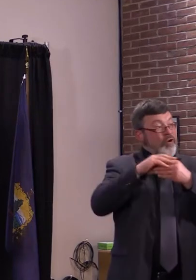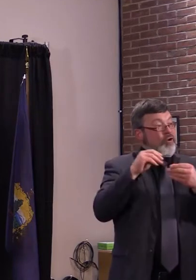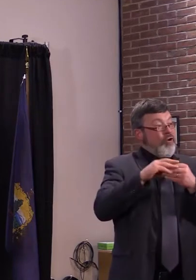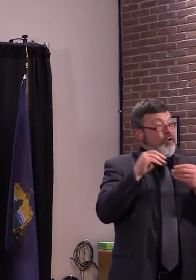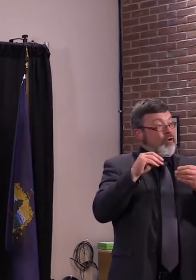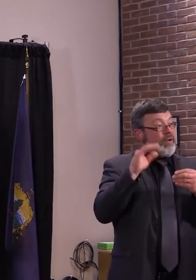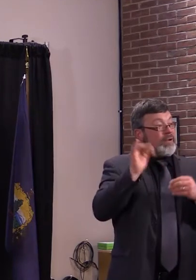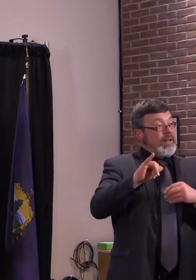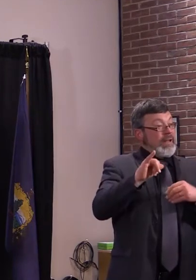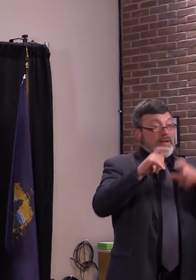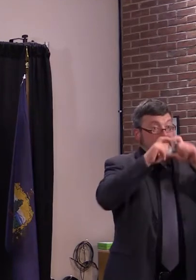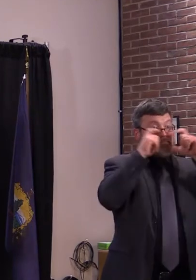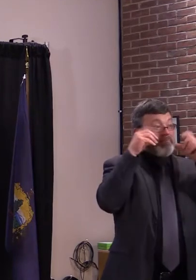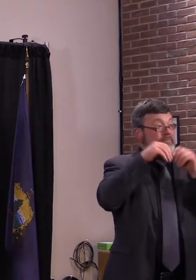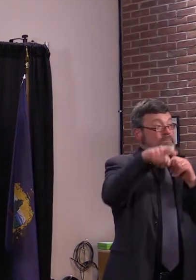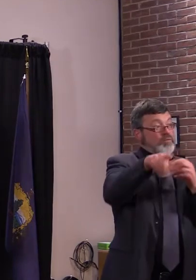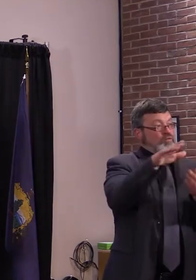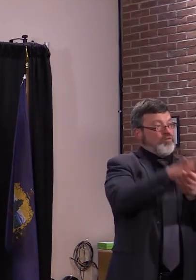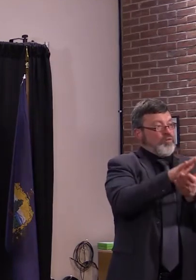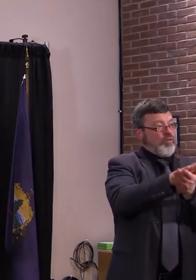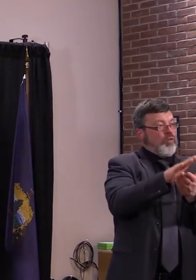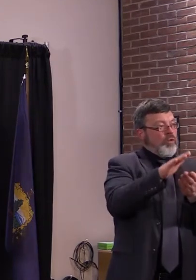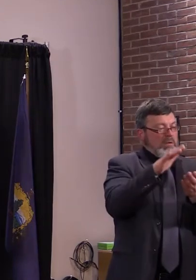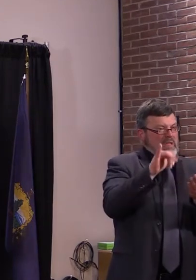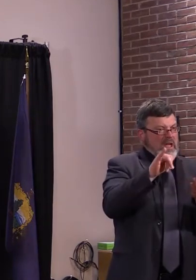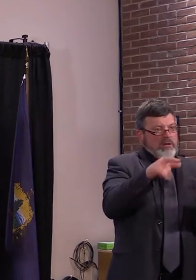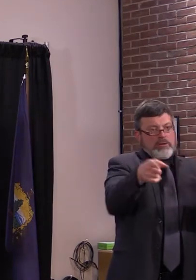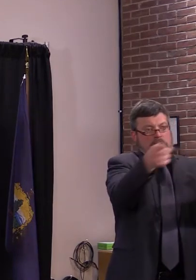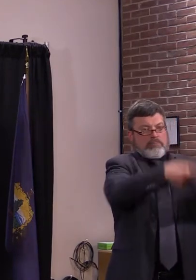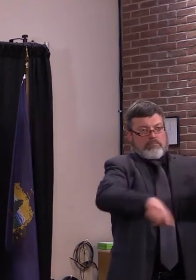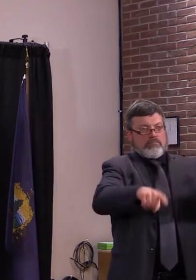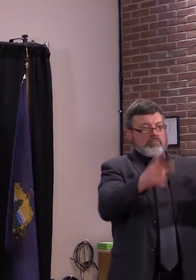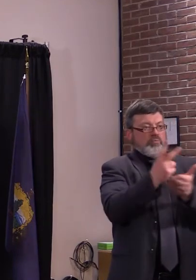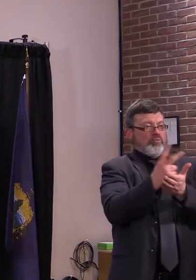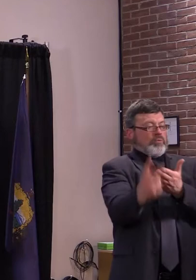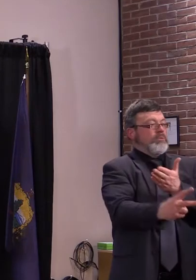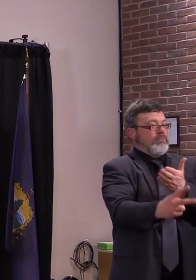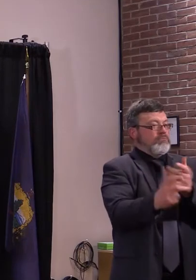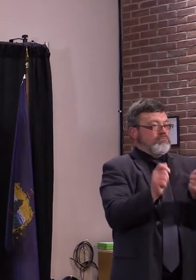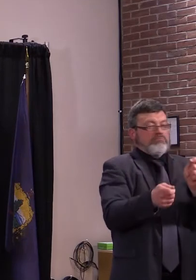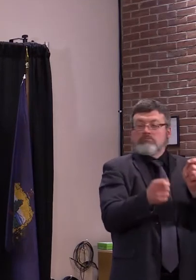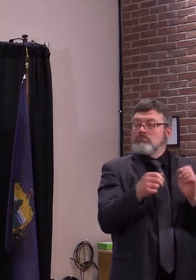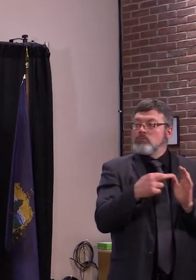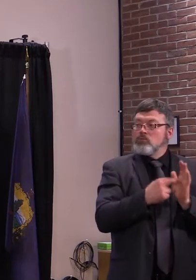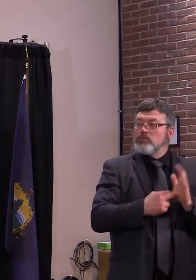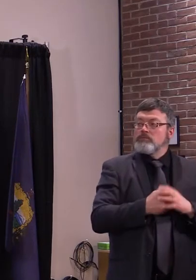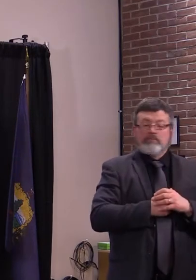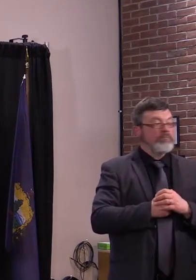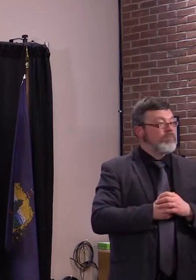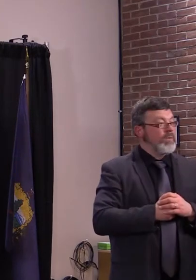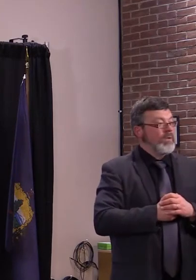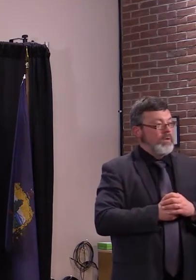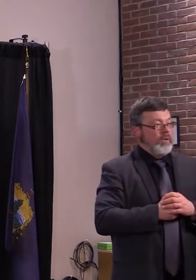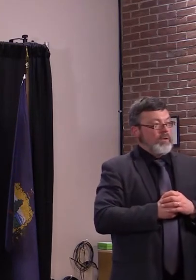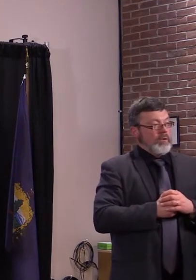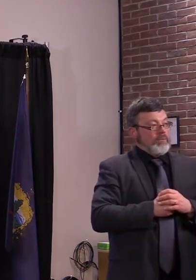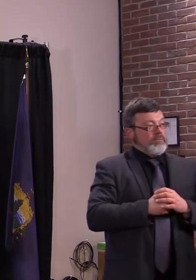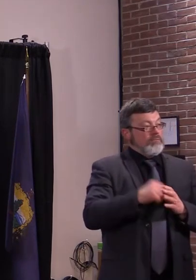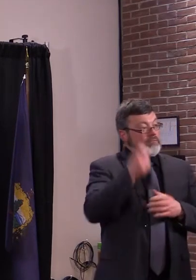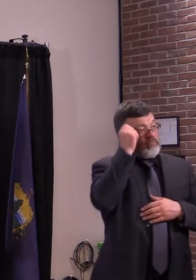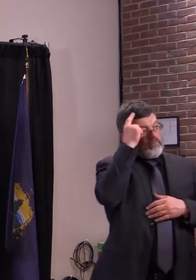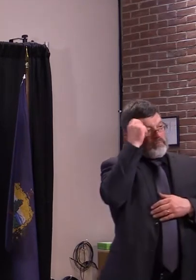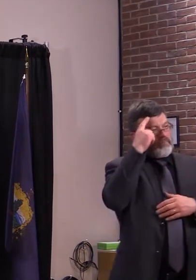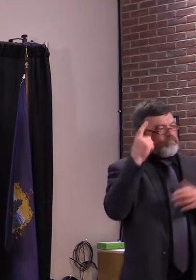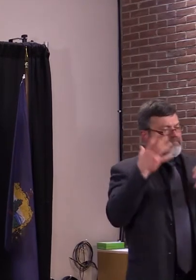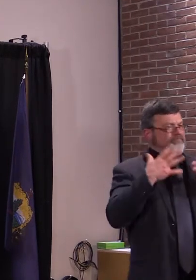2 weeks after the announcement. It allows us to think about our future efforts related to things like testing,